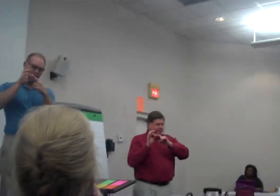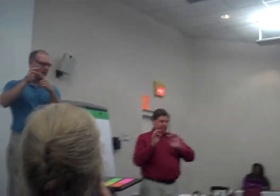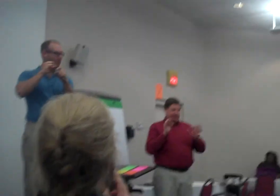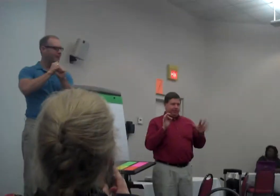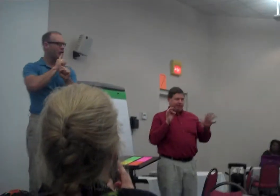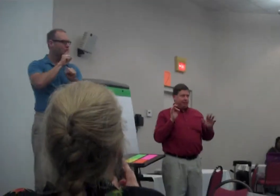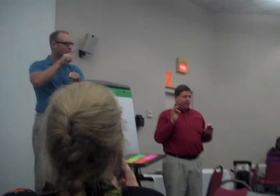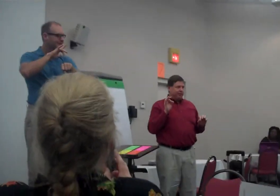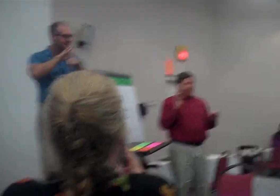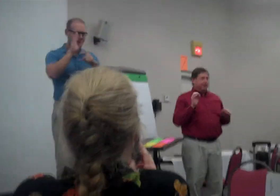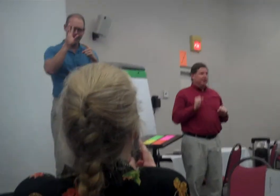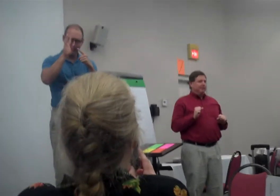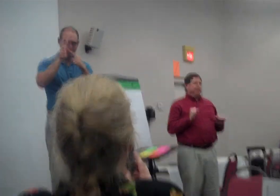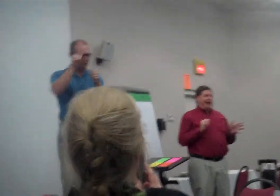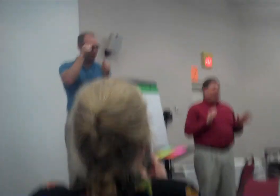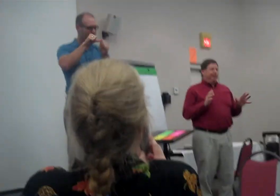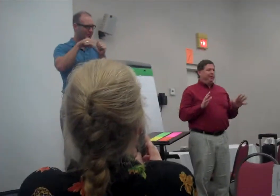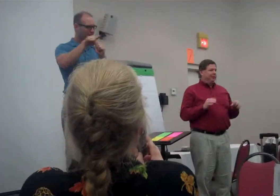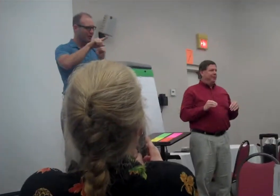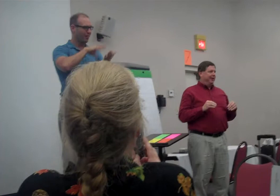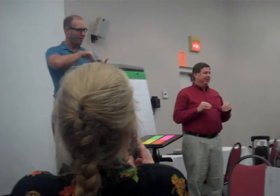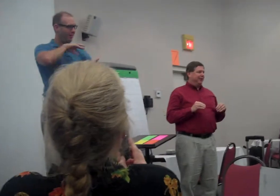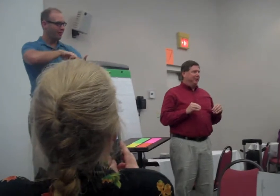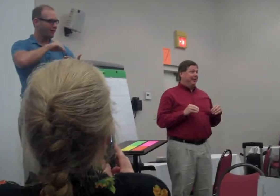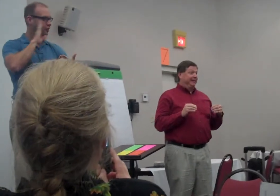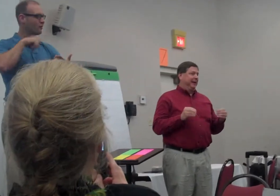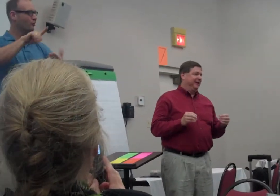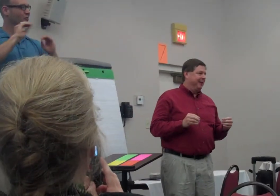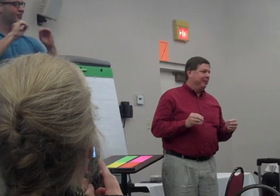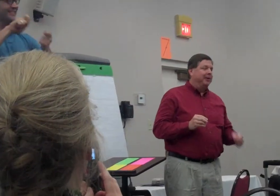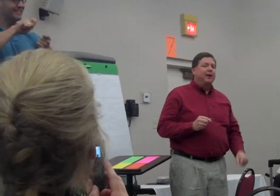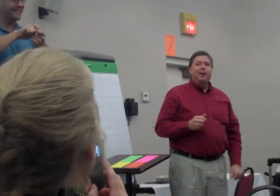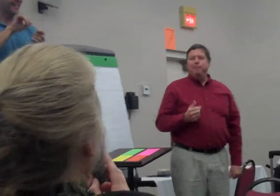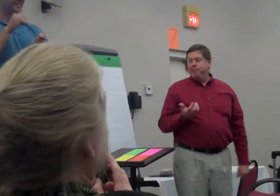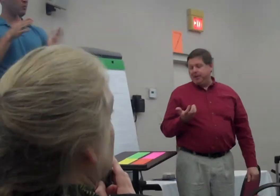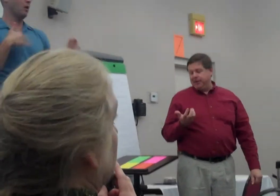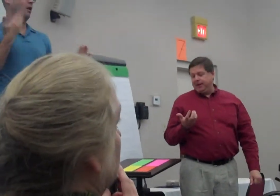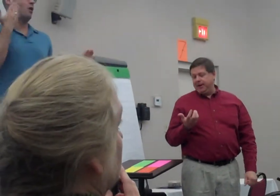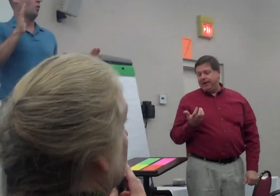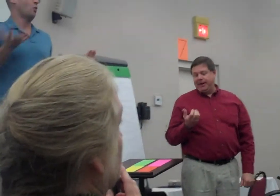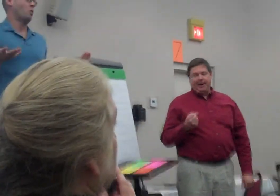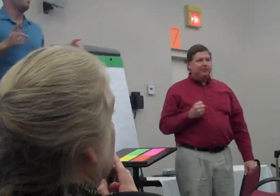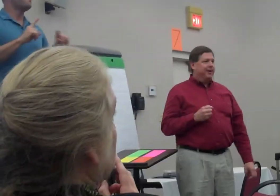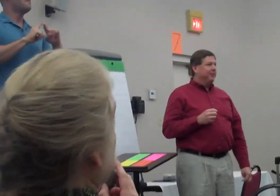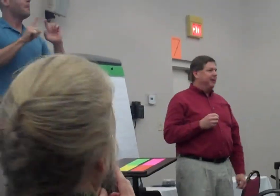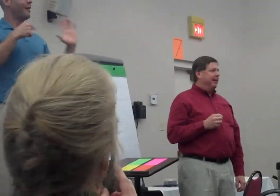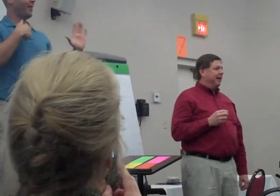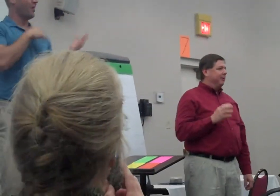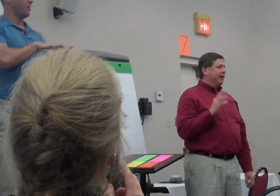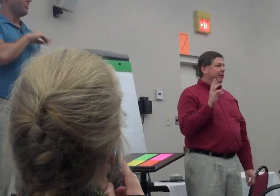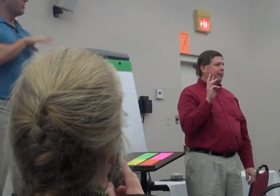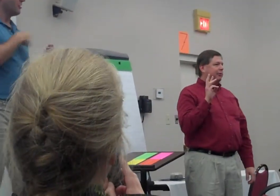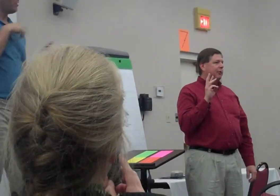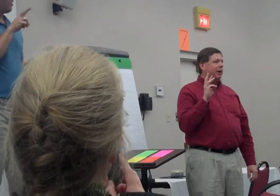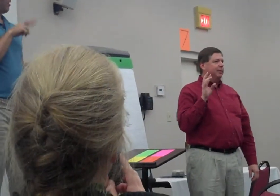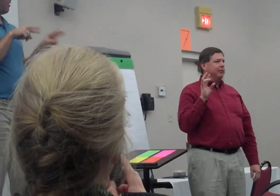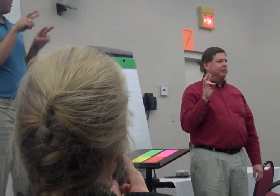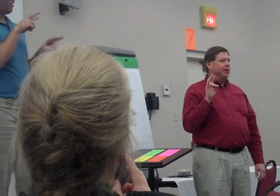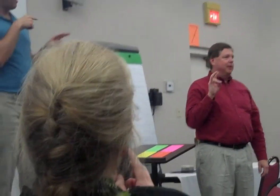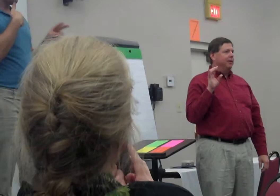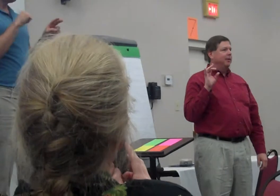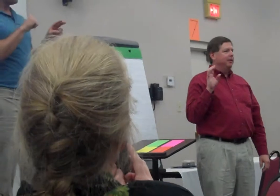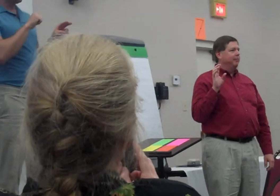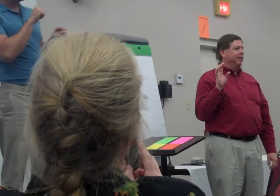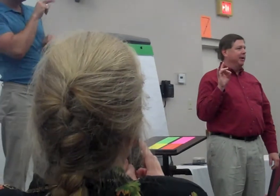touches your, maybe sounds familiar? I don't know if anybody taught you exactly that way, but I found that that was how I was trying